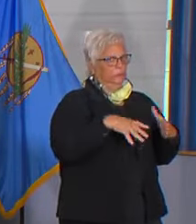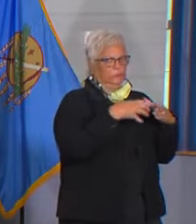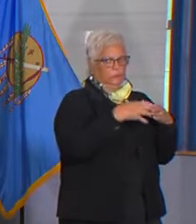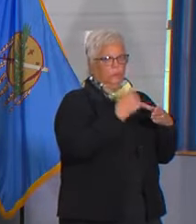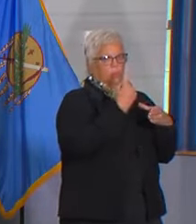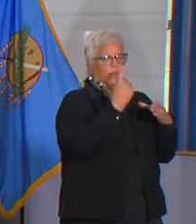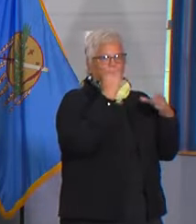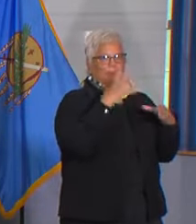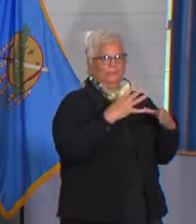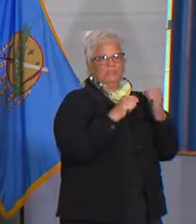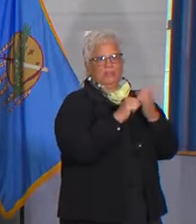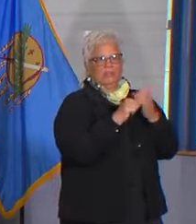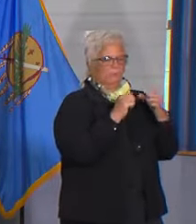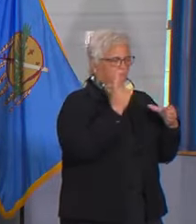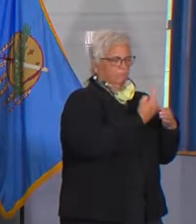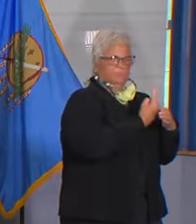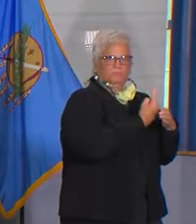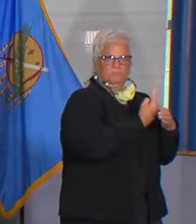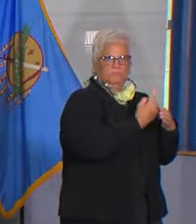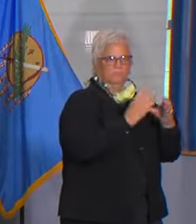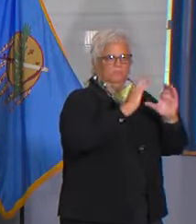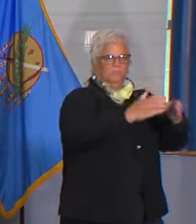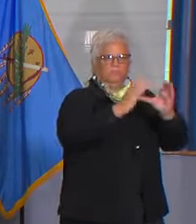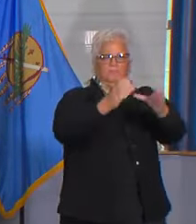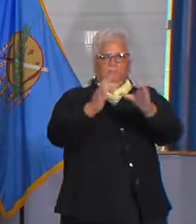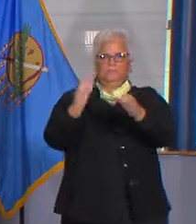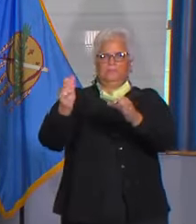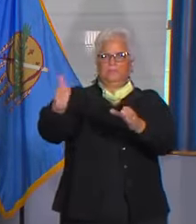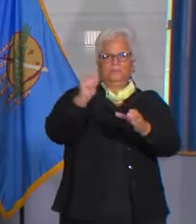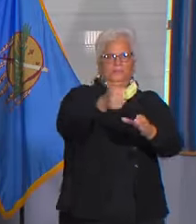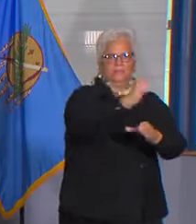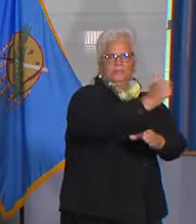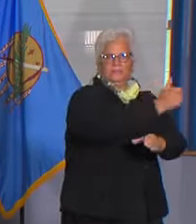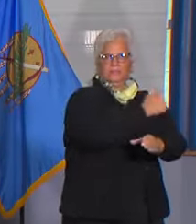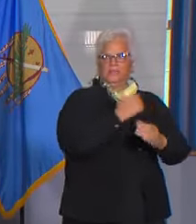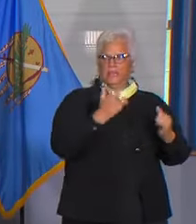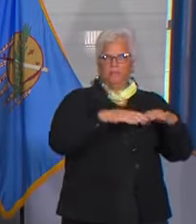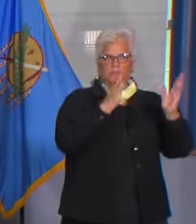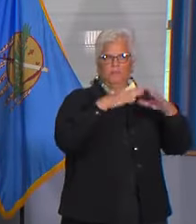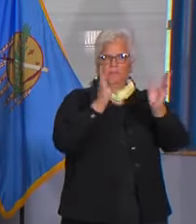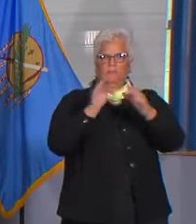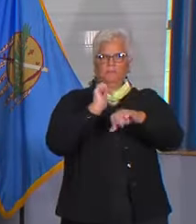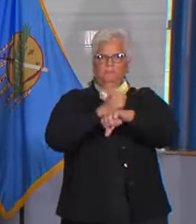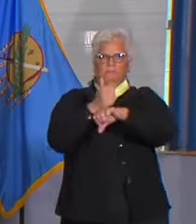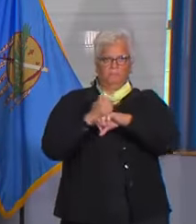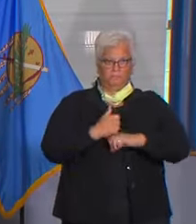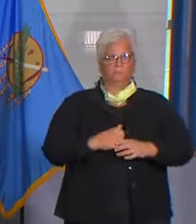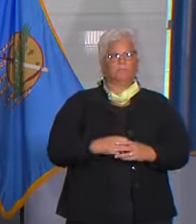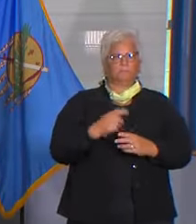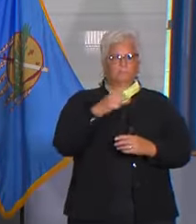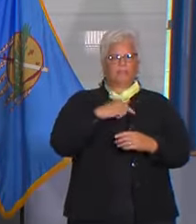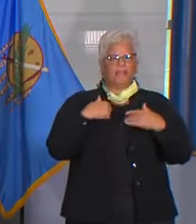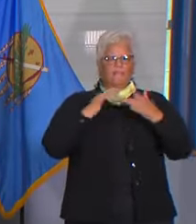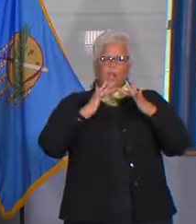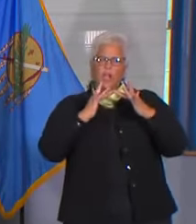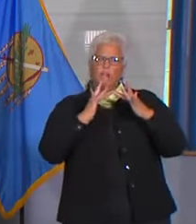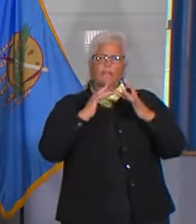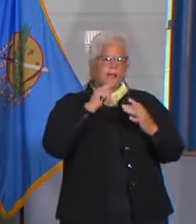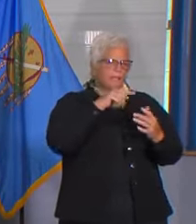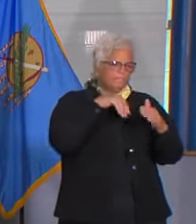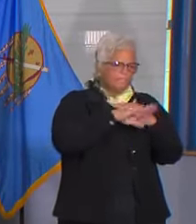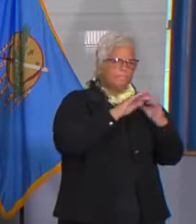so that they can do all their virtual learning in groups in a safe environment. We've had that available for city employees. The